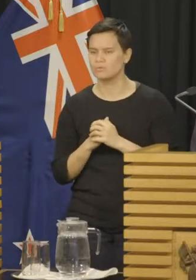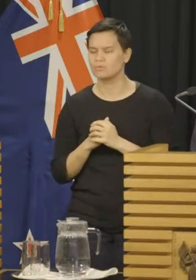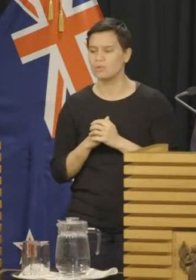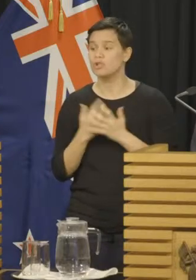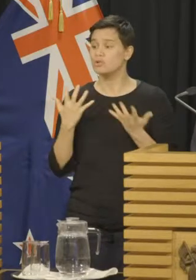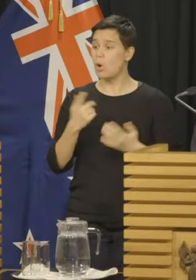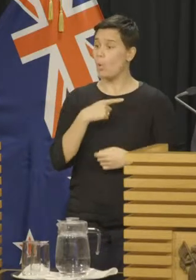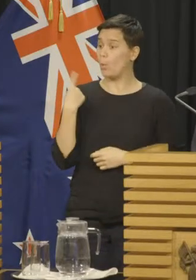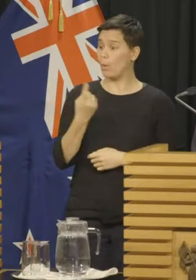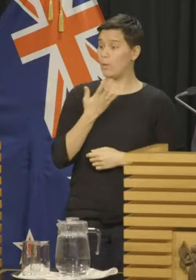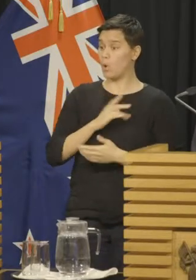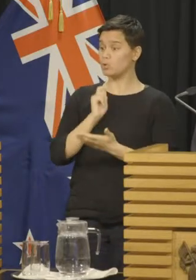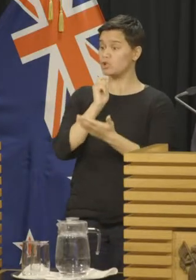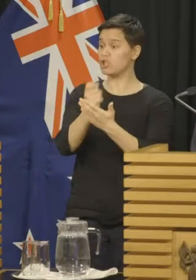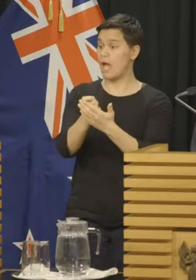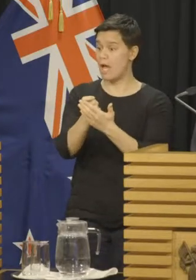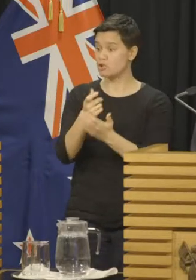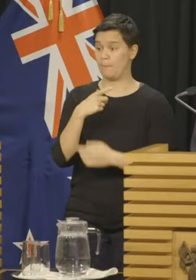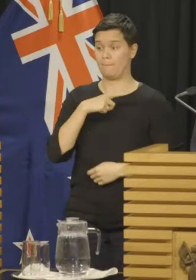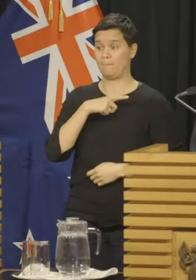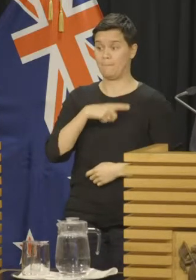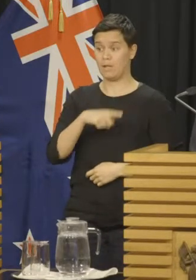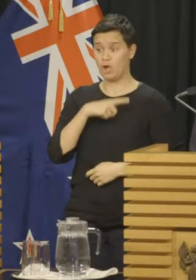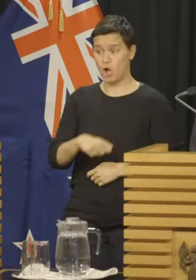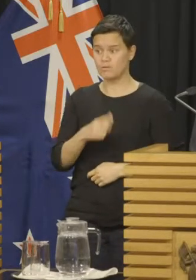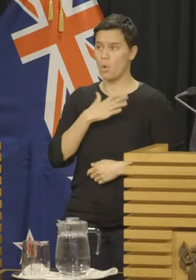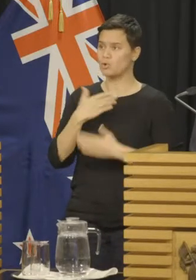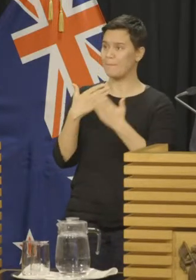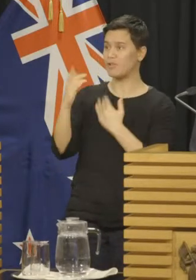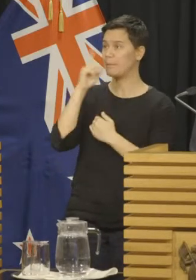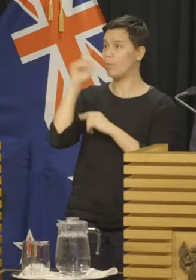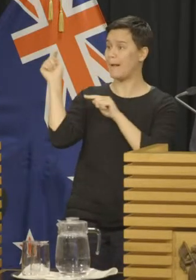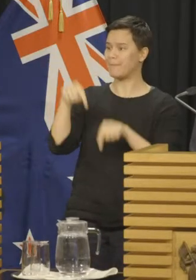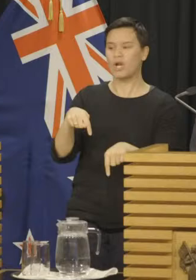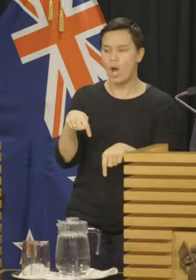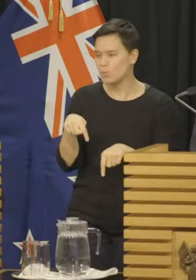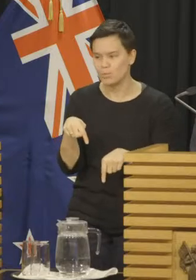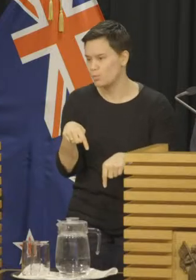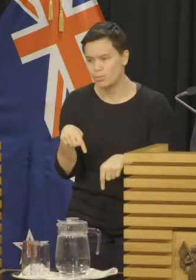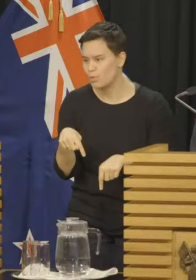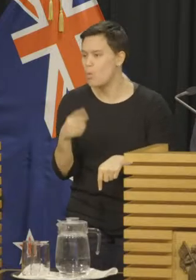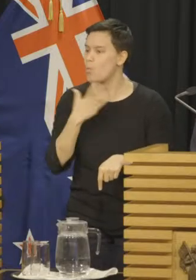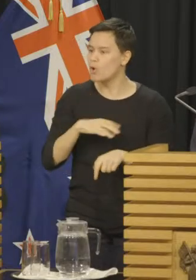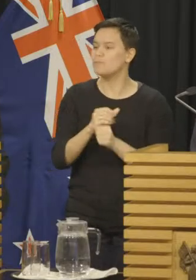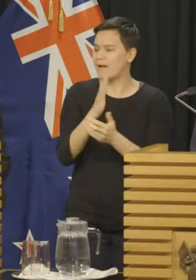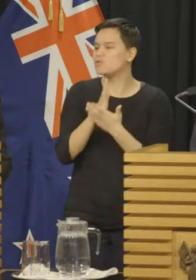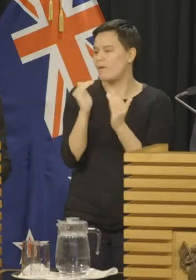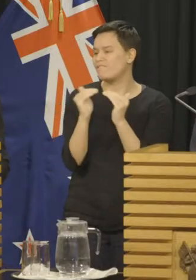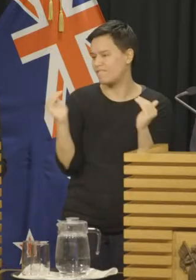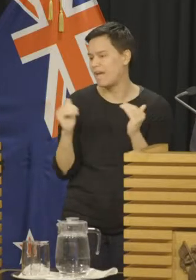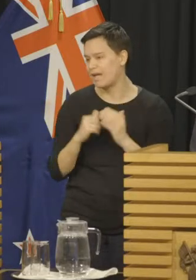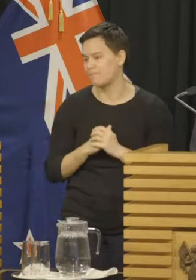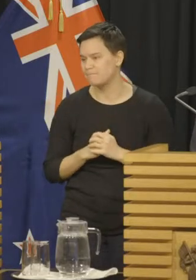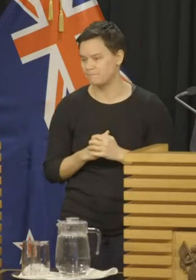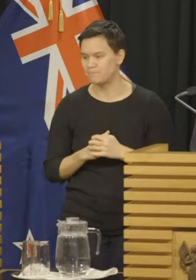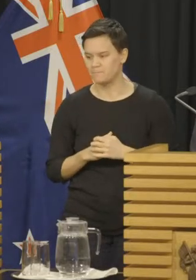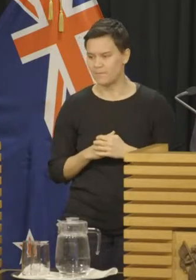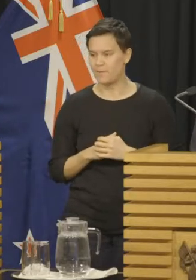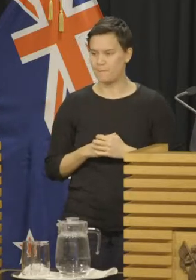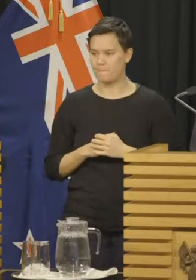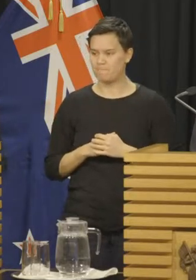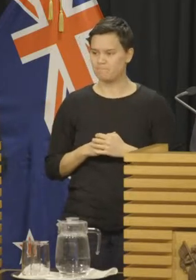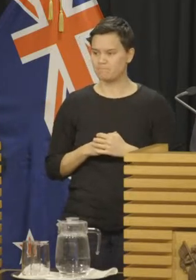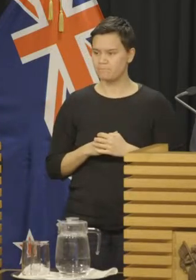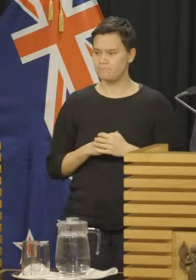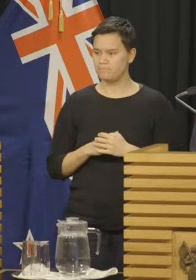come in. We've used alternative means to do that. Charging is really about making sure it's equitable. Will you be able to do that within the sitting block if you do come to a